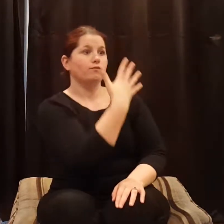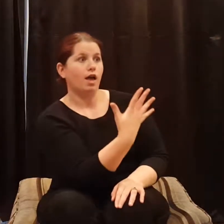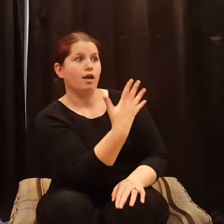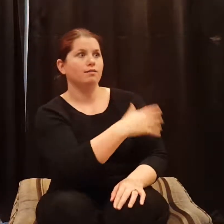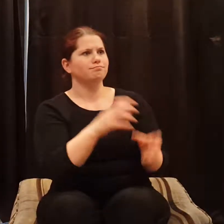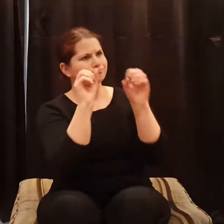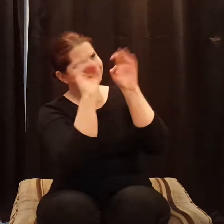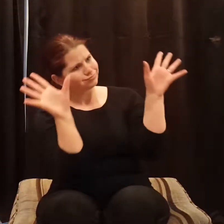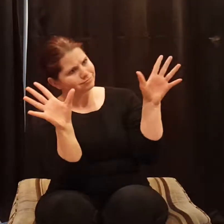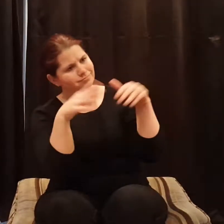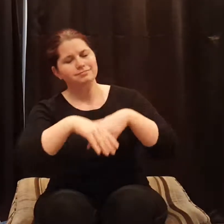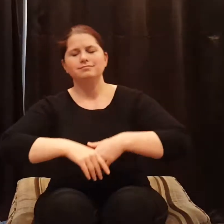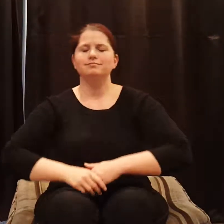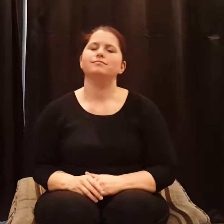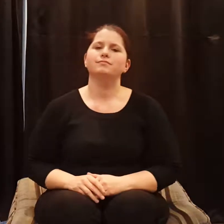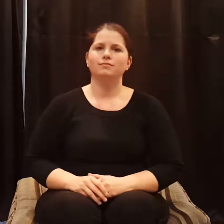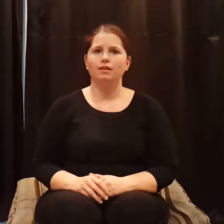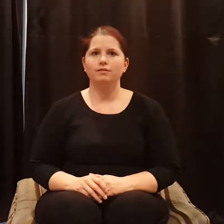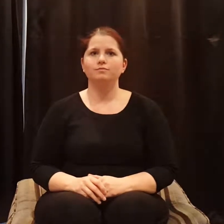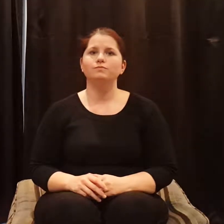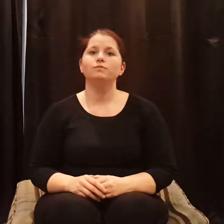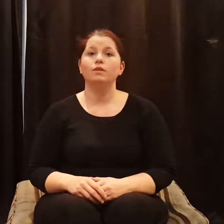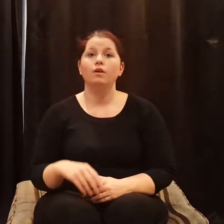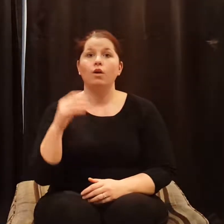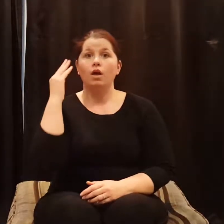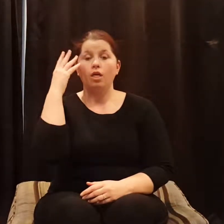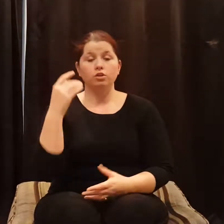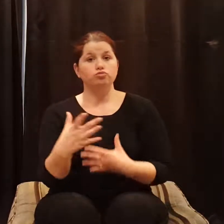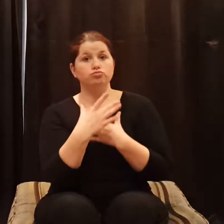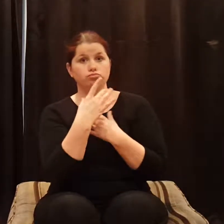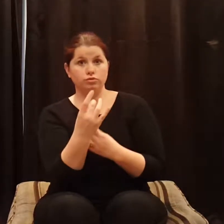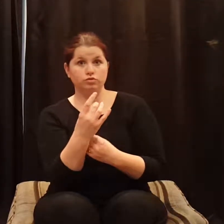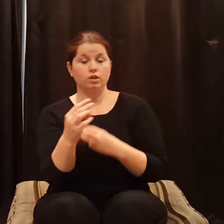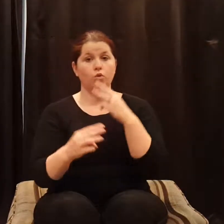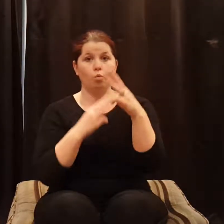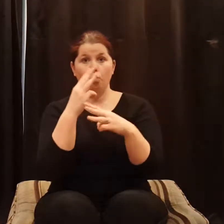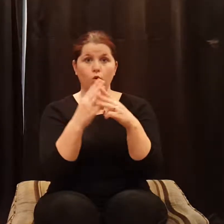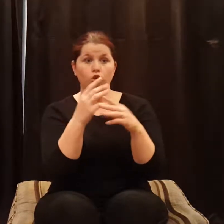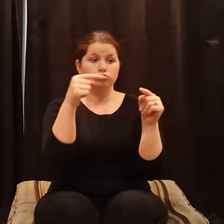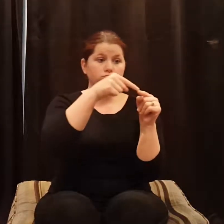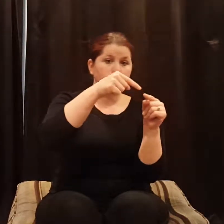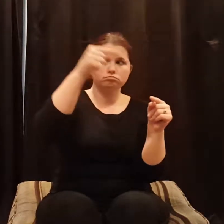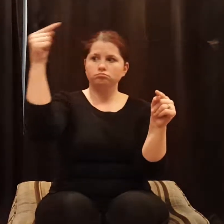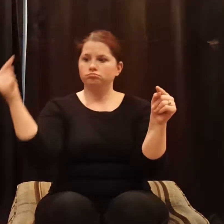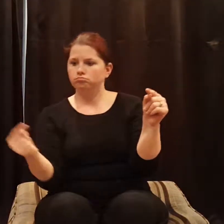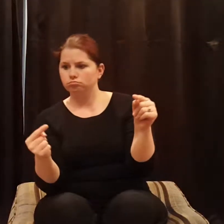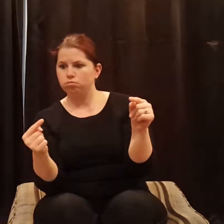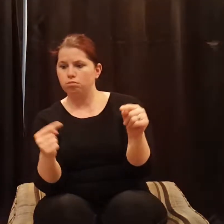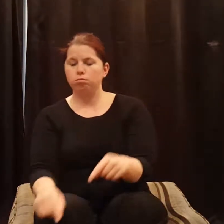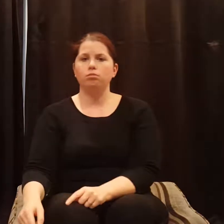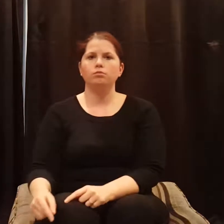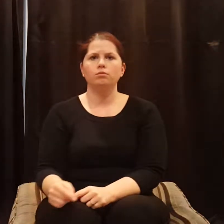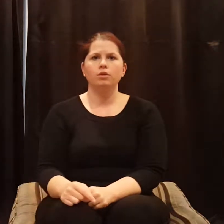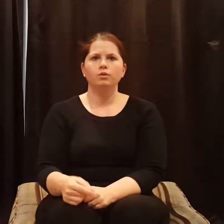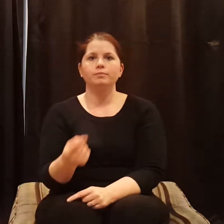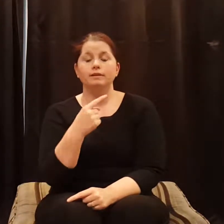I love that sometimes we need to go to the opposite side of the world to realize assumptions we didn't even know we had, and realize that the opposite of them may also be